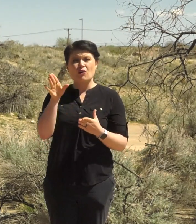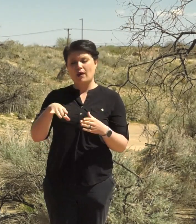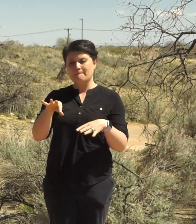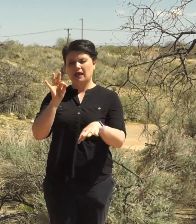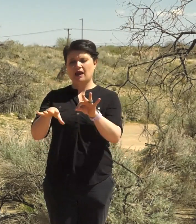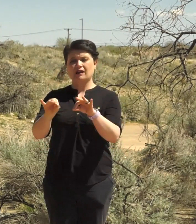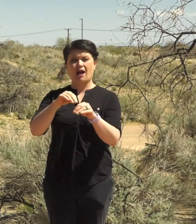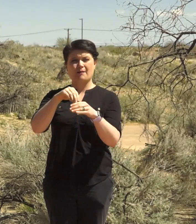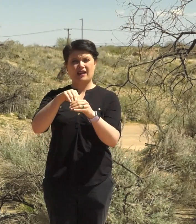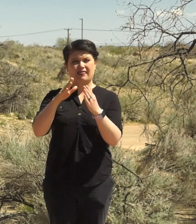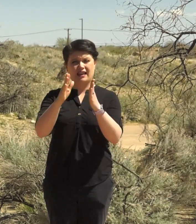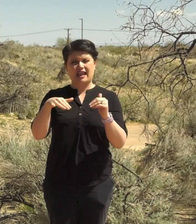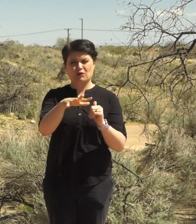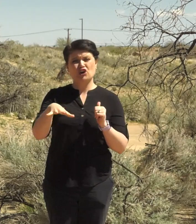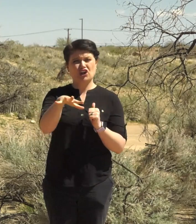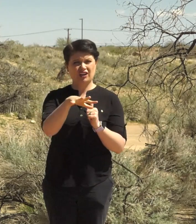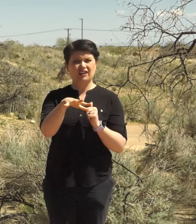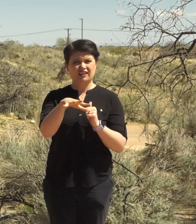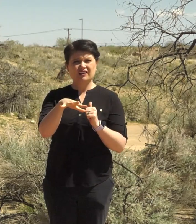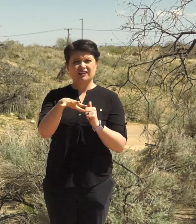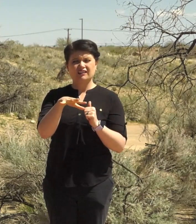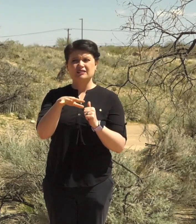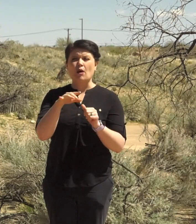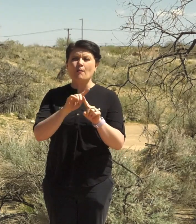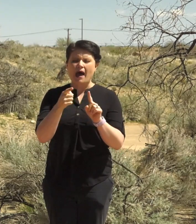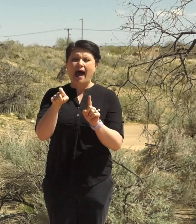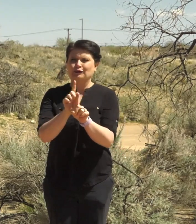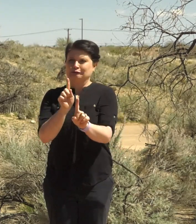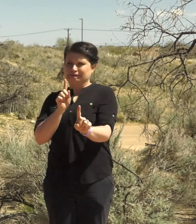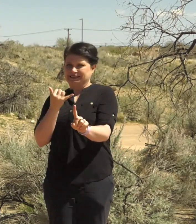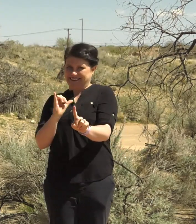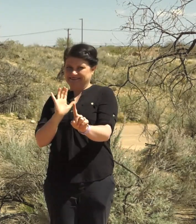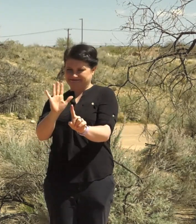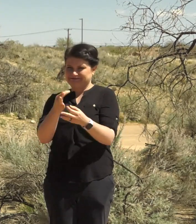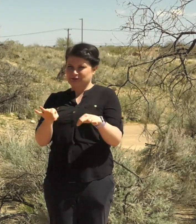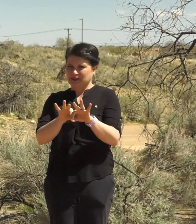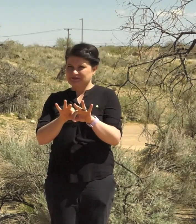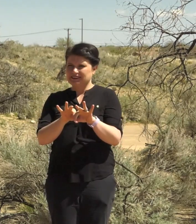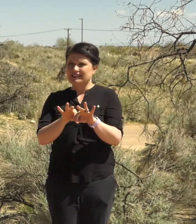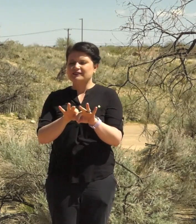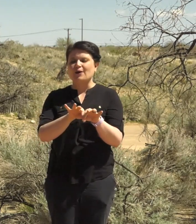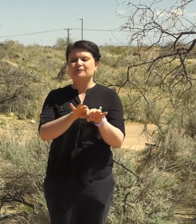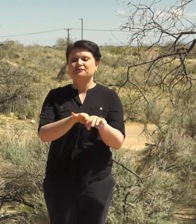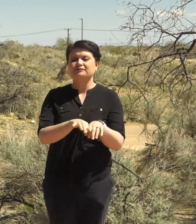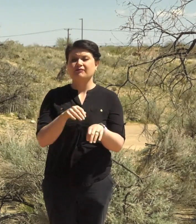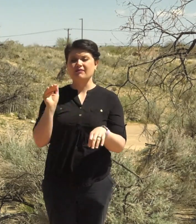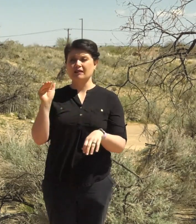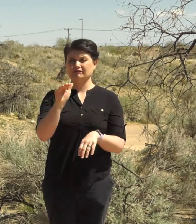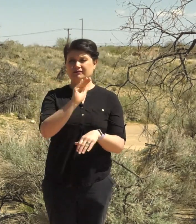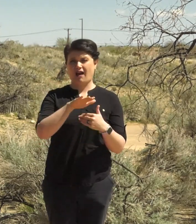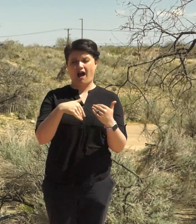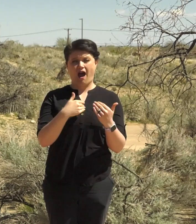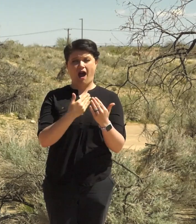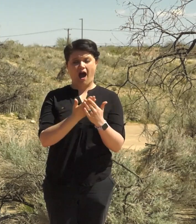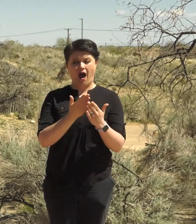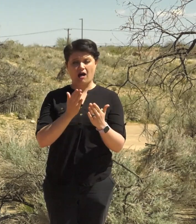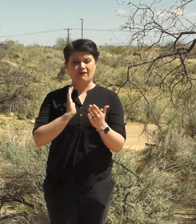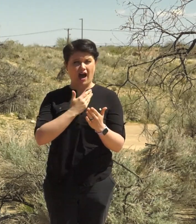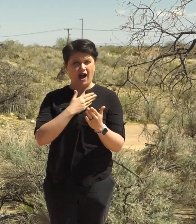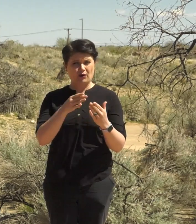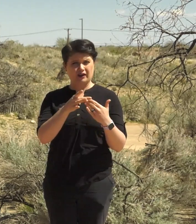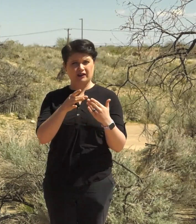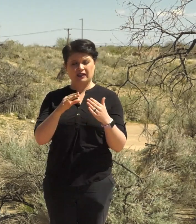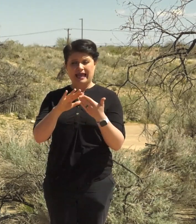that's socially distanced appropriate. And also want to remind all our neighborhood leaders out there too, we're going to work with you basically over the phone and